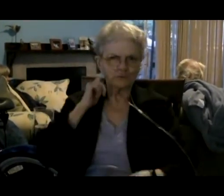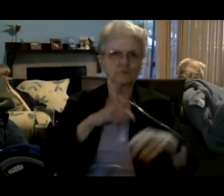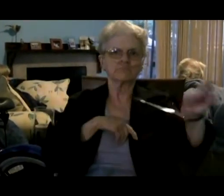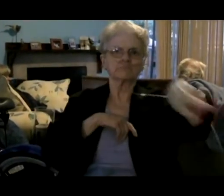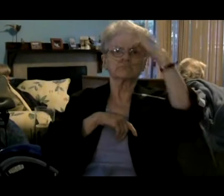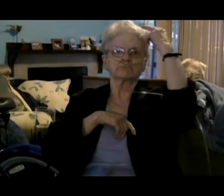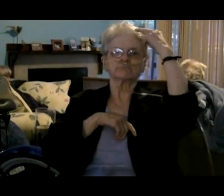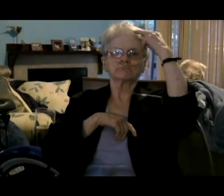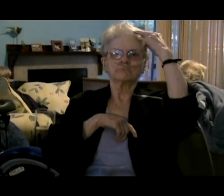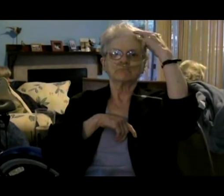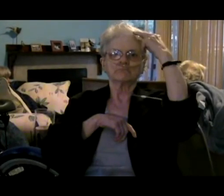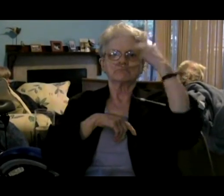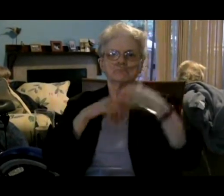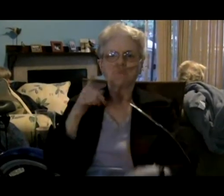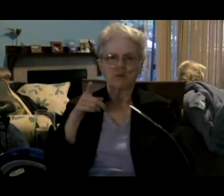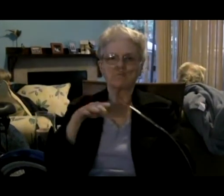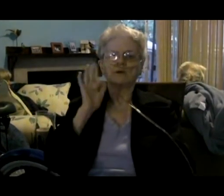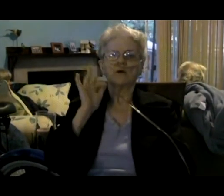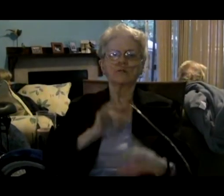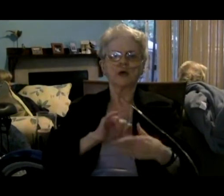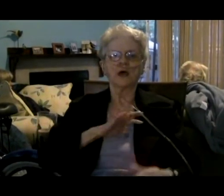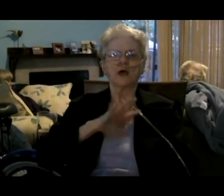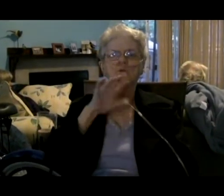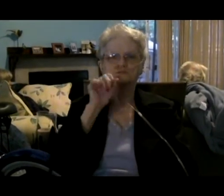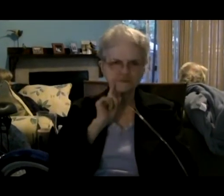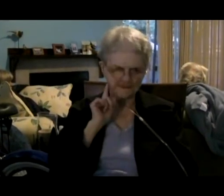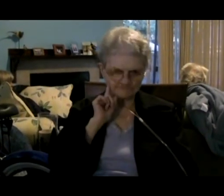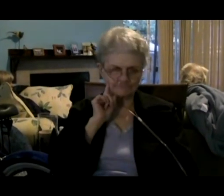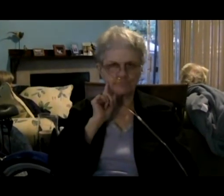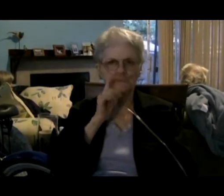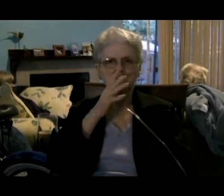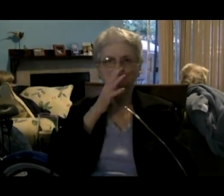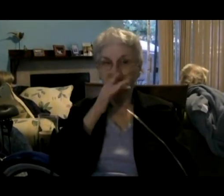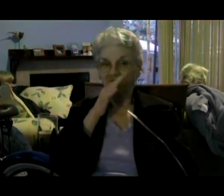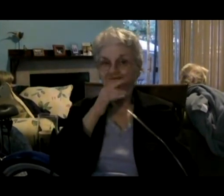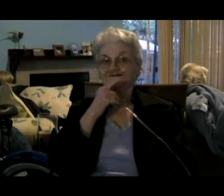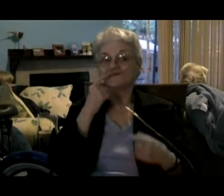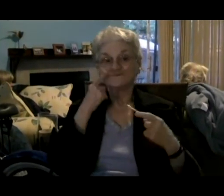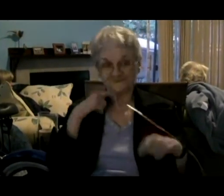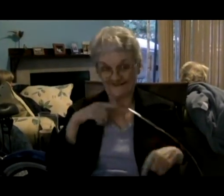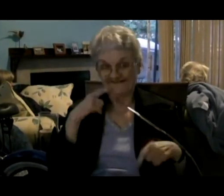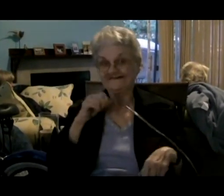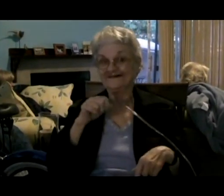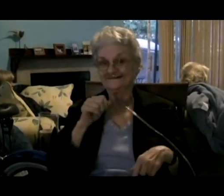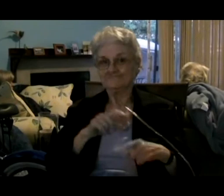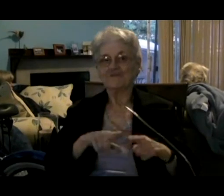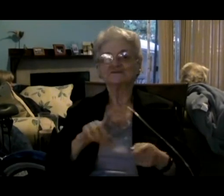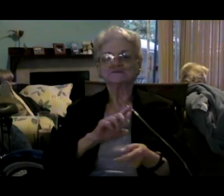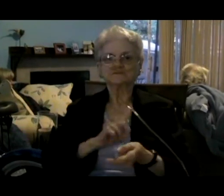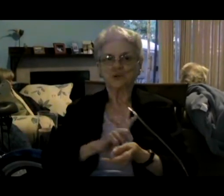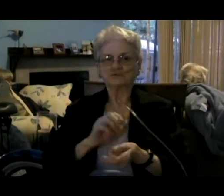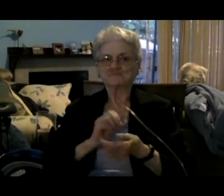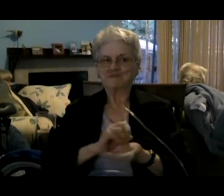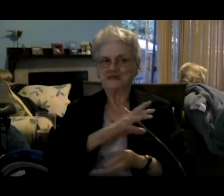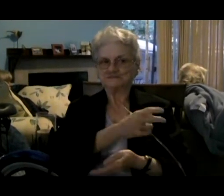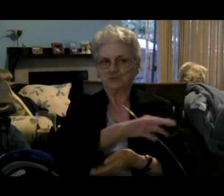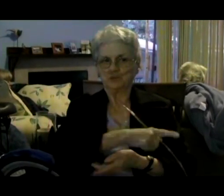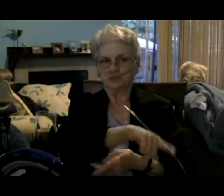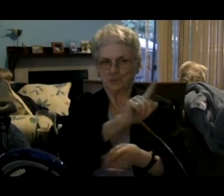He kept getting closer, closer, closer, closer. And then finally, when he was right behind me, I turned around and looked at him.